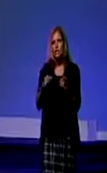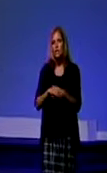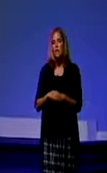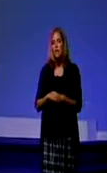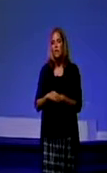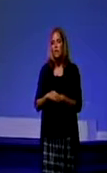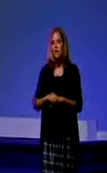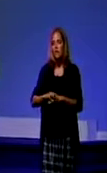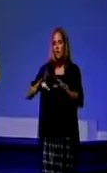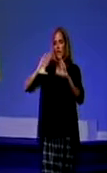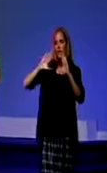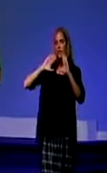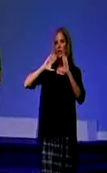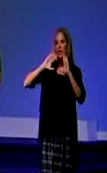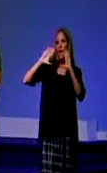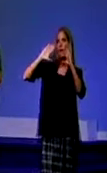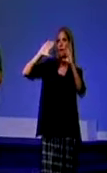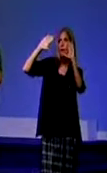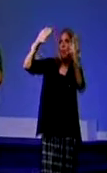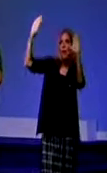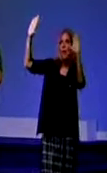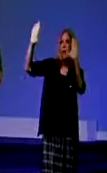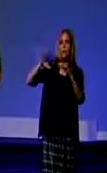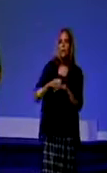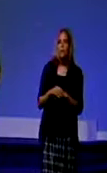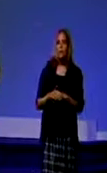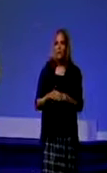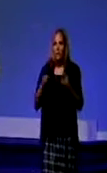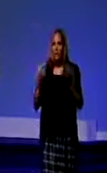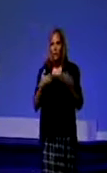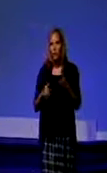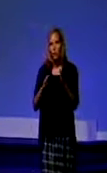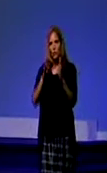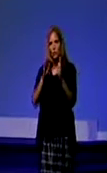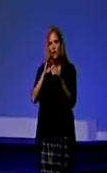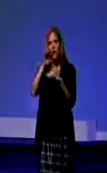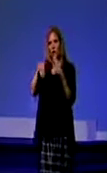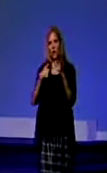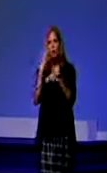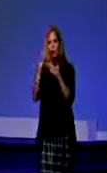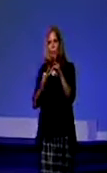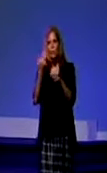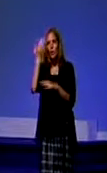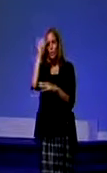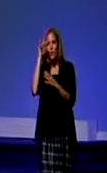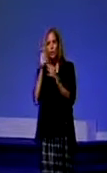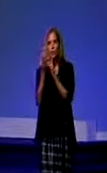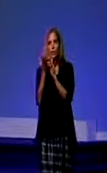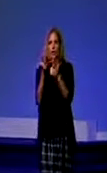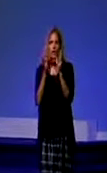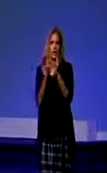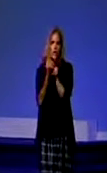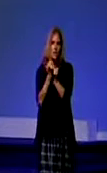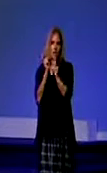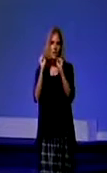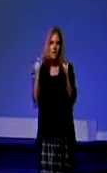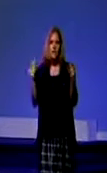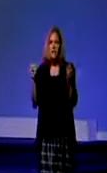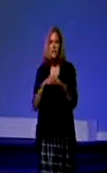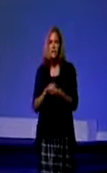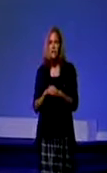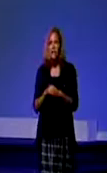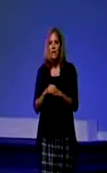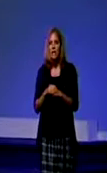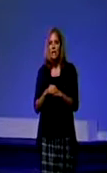Jesus saves. Shout it out to let all the world know that